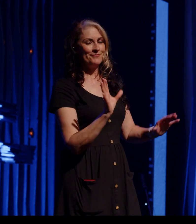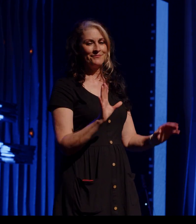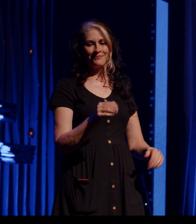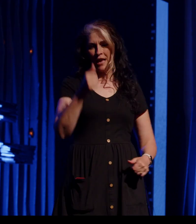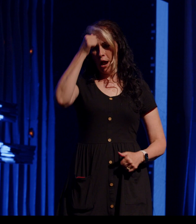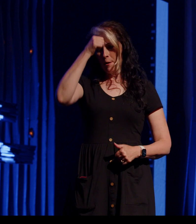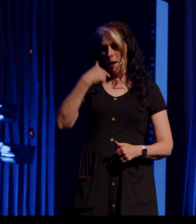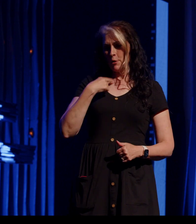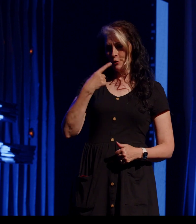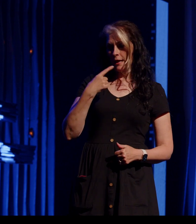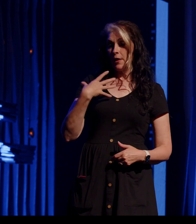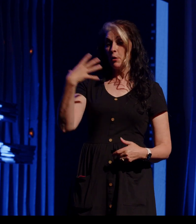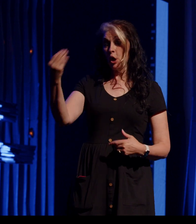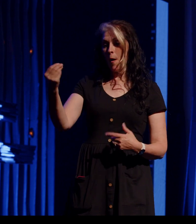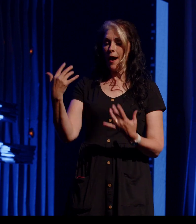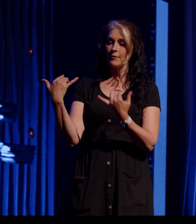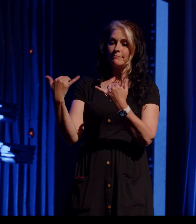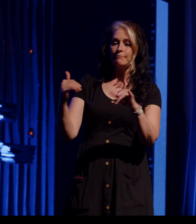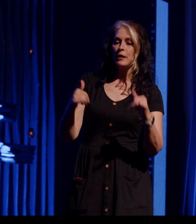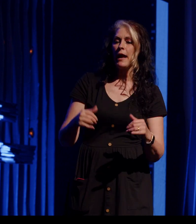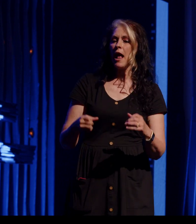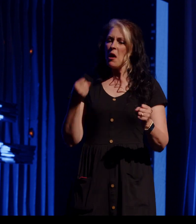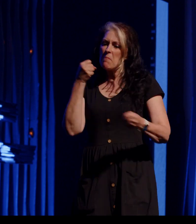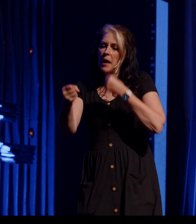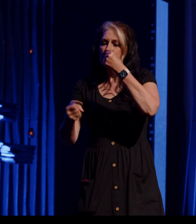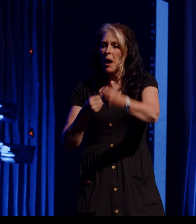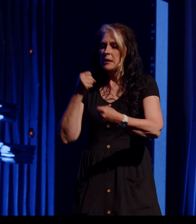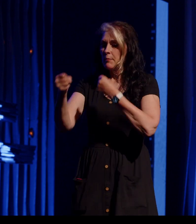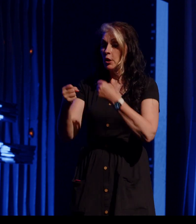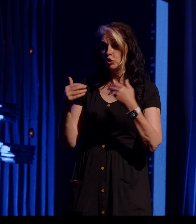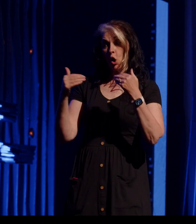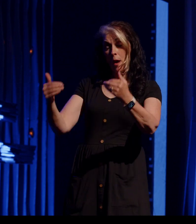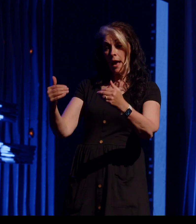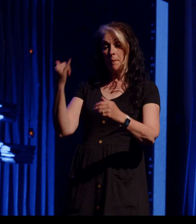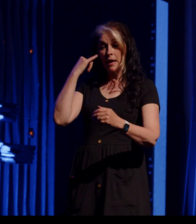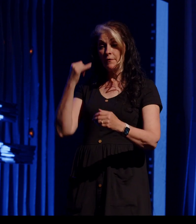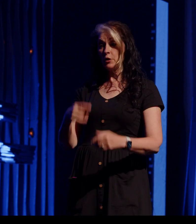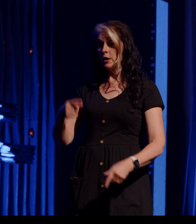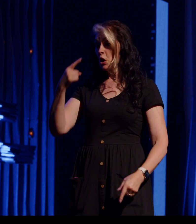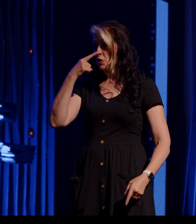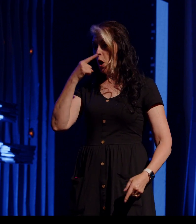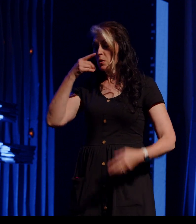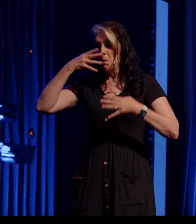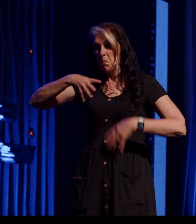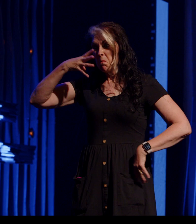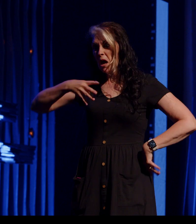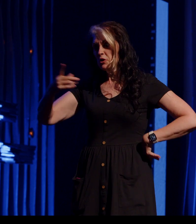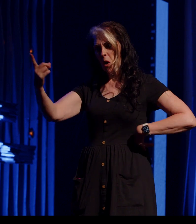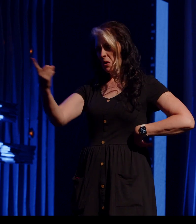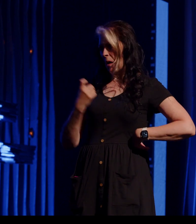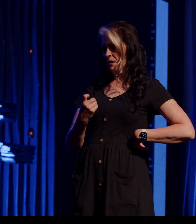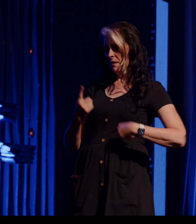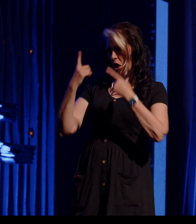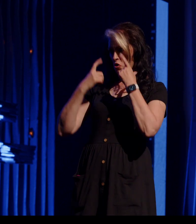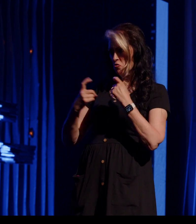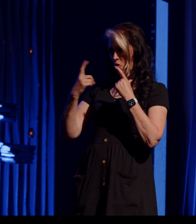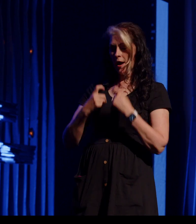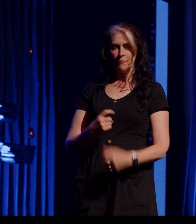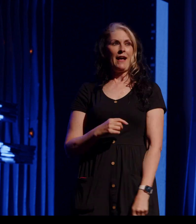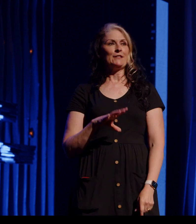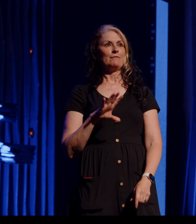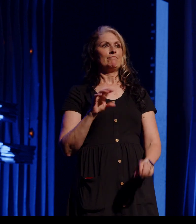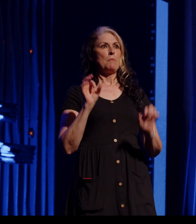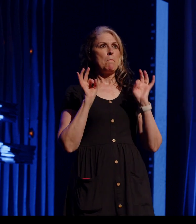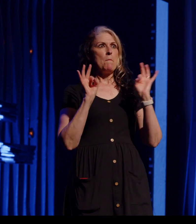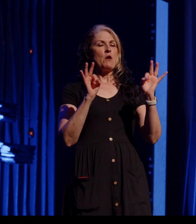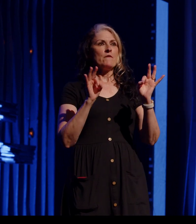you telling them when they used to go outside and box, and they said, "You can go and do it, but if you get a bloody nose, don't come and cry to me." I thought, wow, that's beautiful.